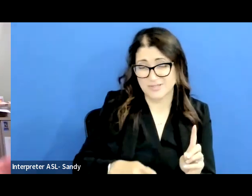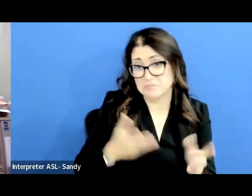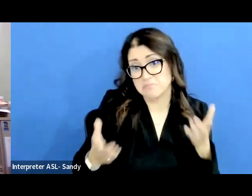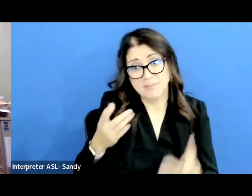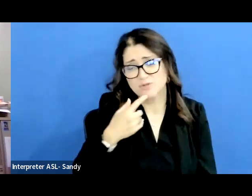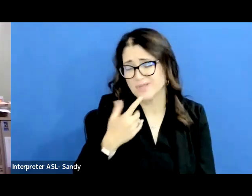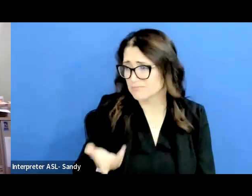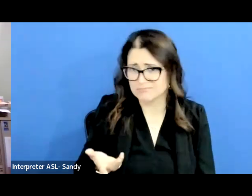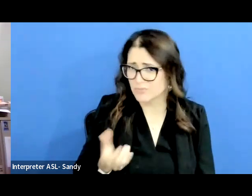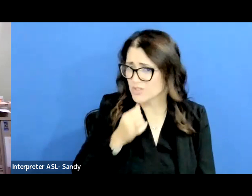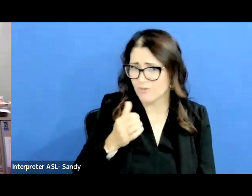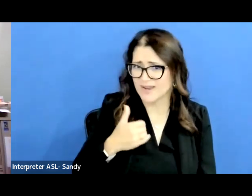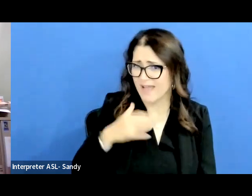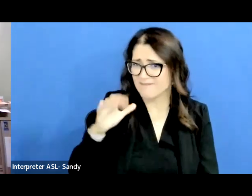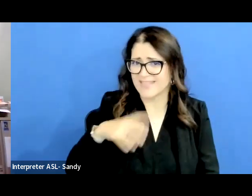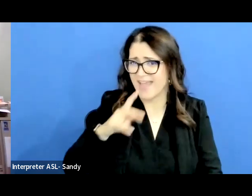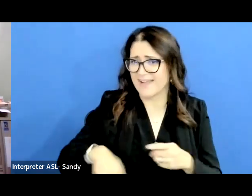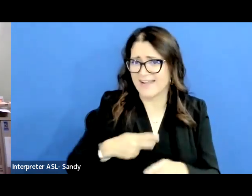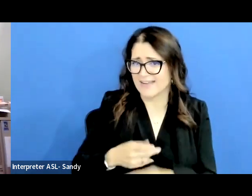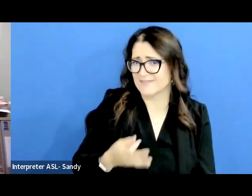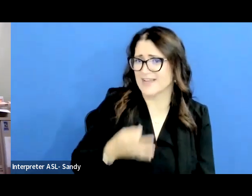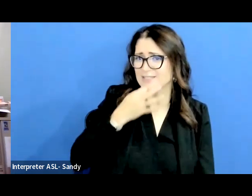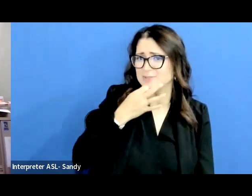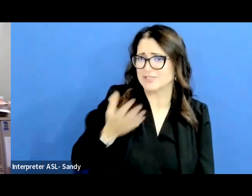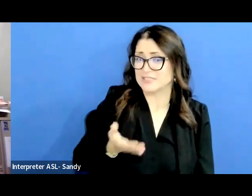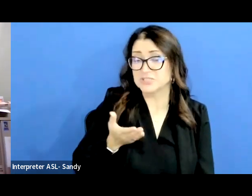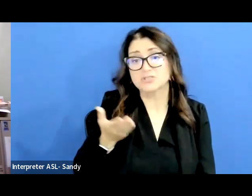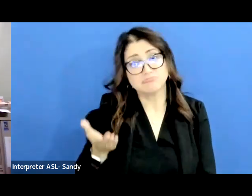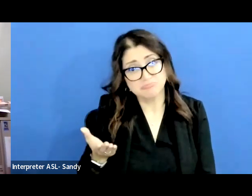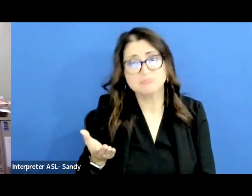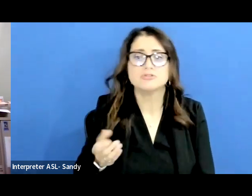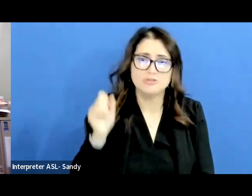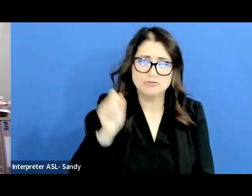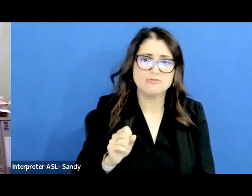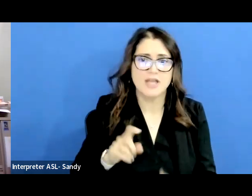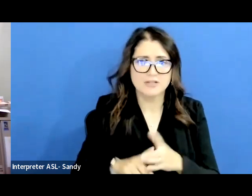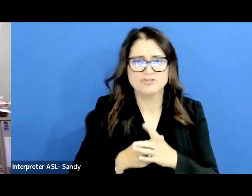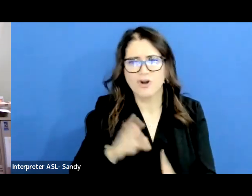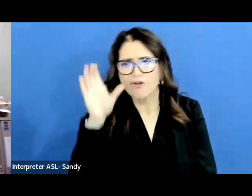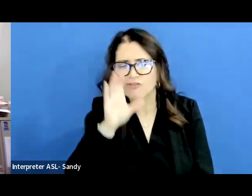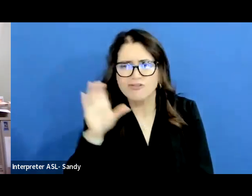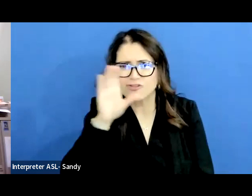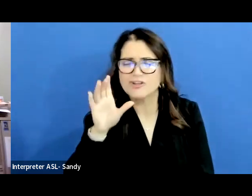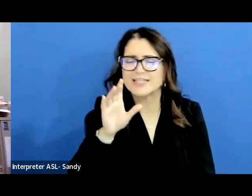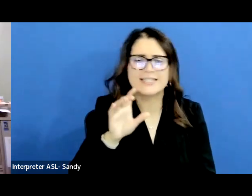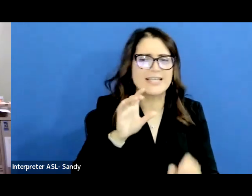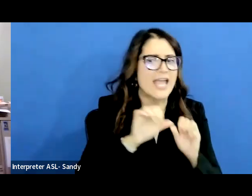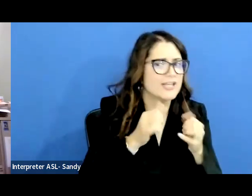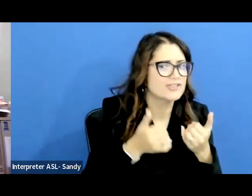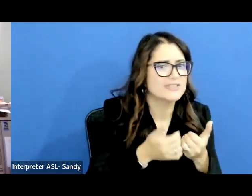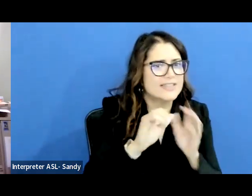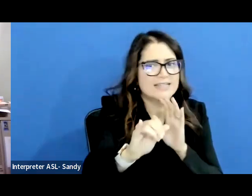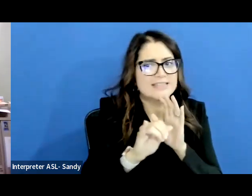have that kind of expertise here. So then you can really start looking at identifying agencies that are